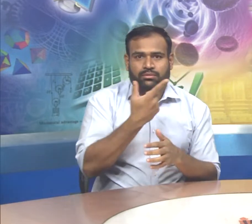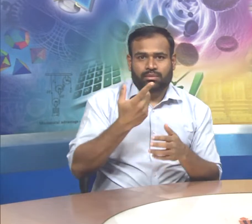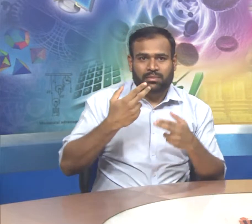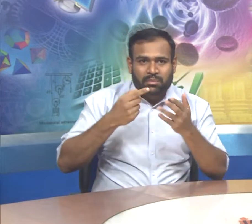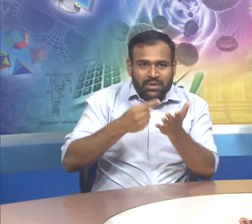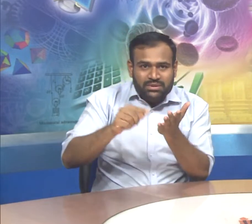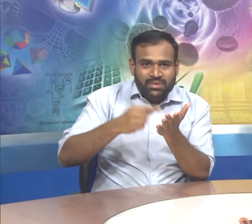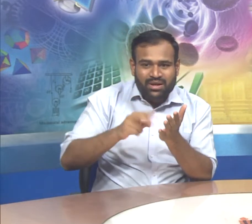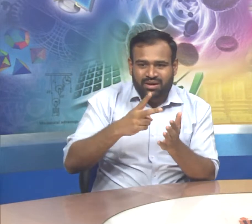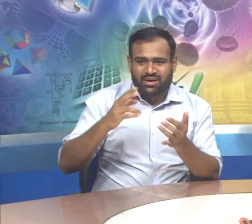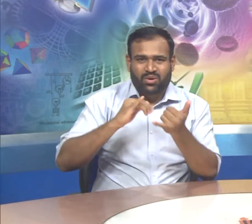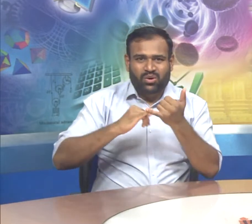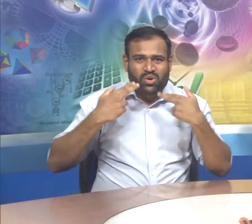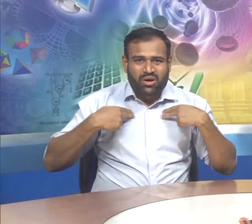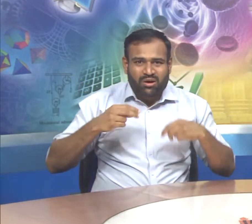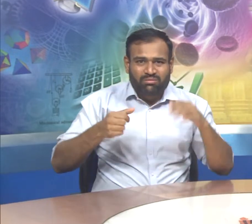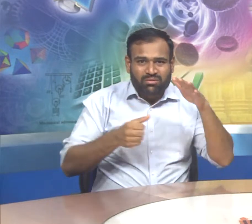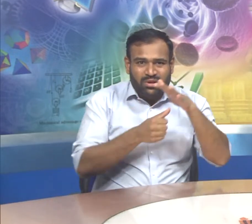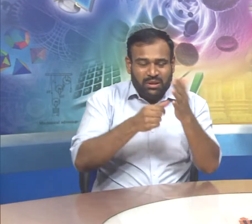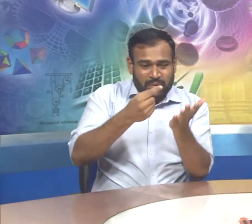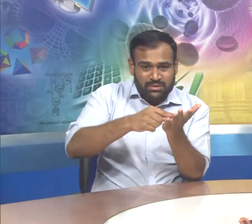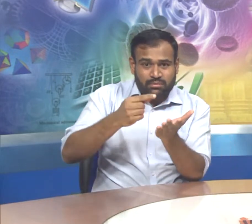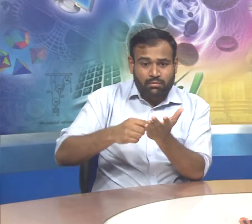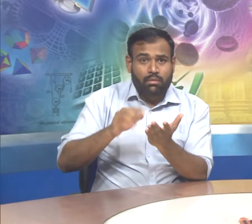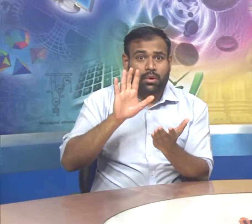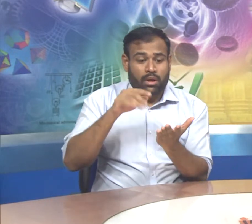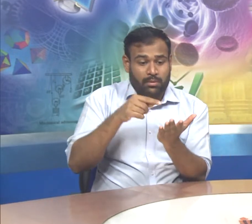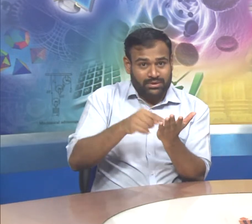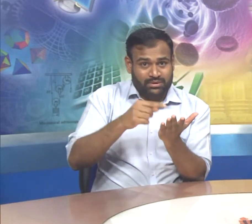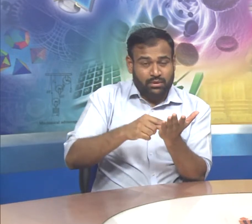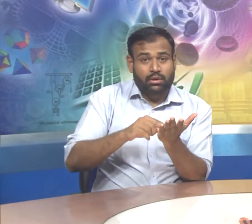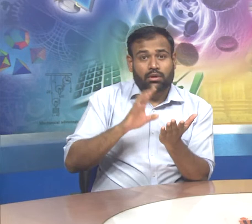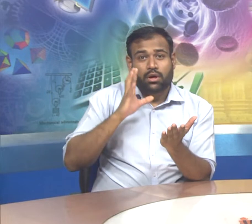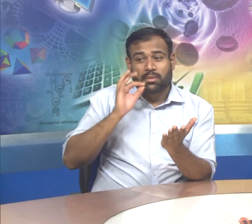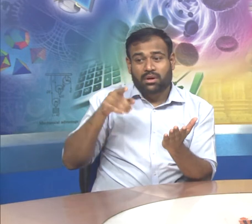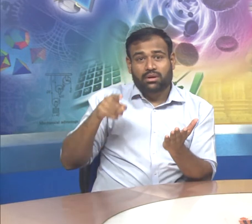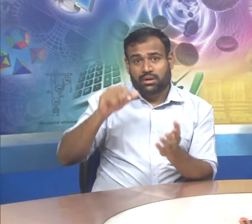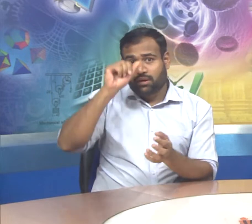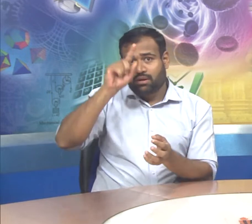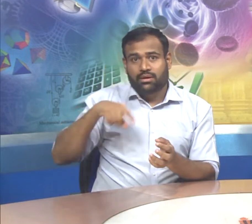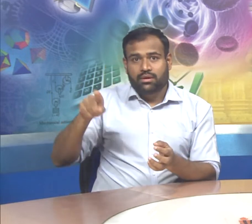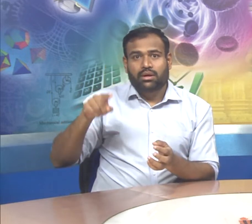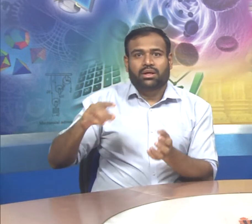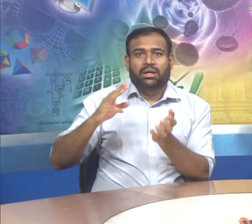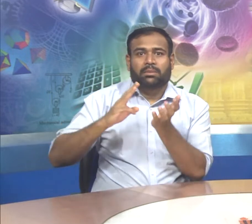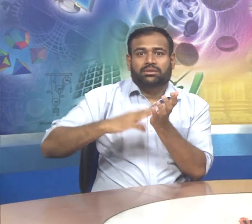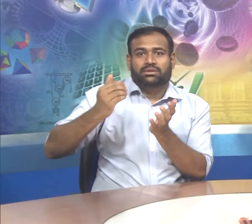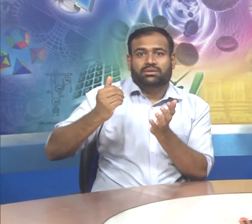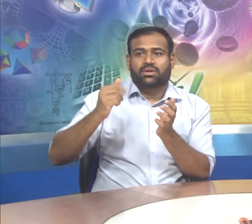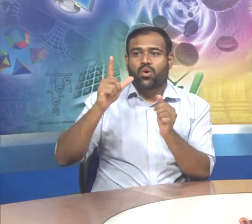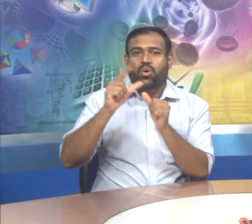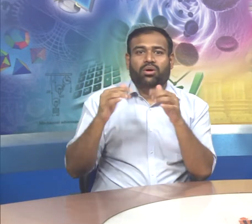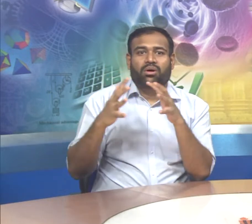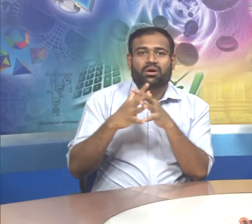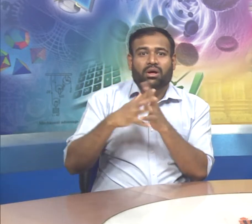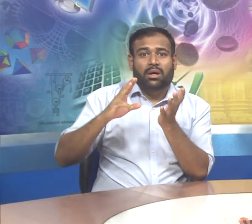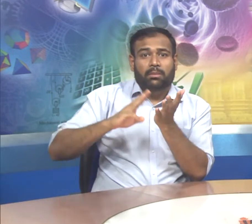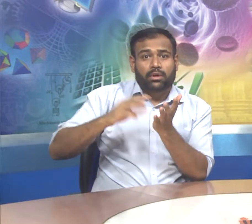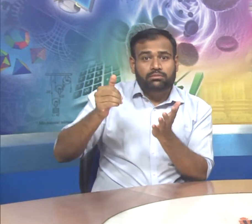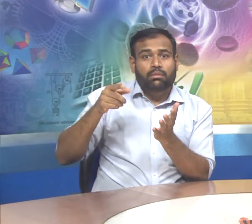The President now performs the formality of appointing the nominee of the Supreme